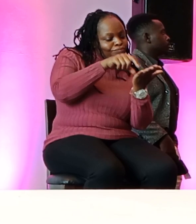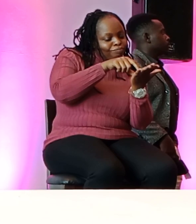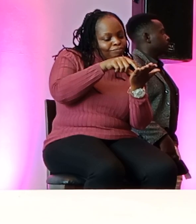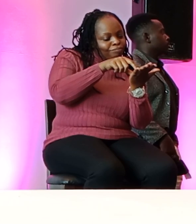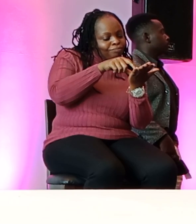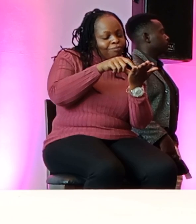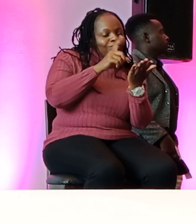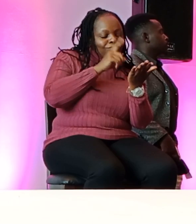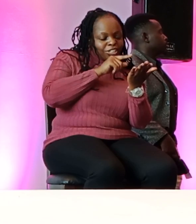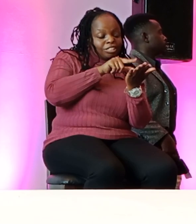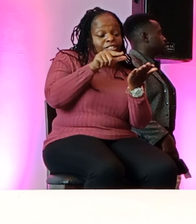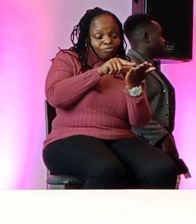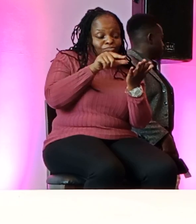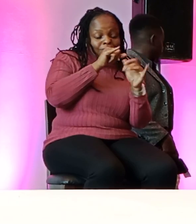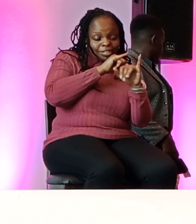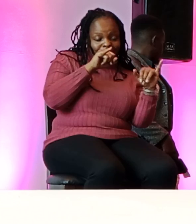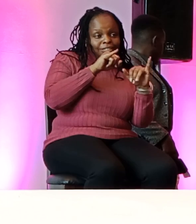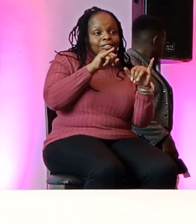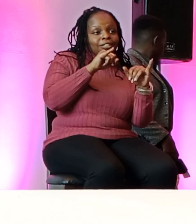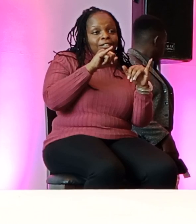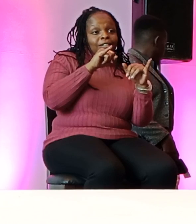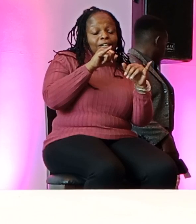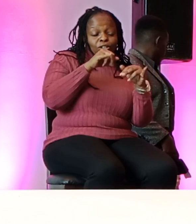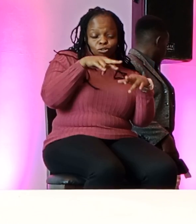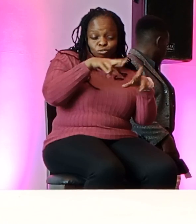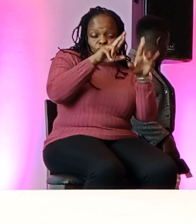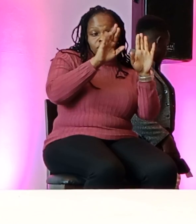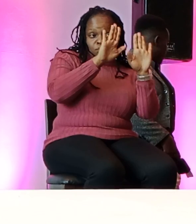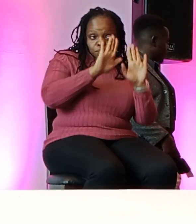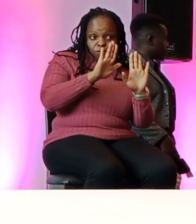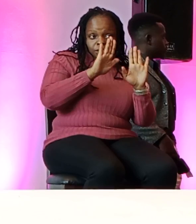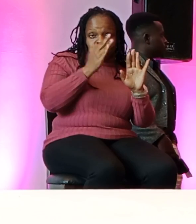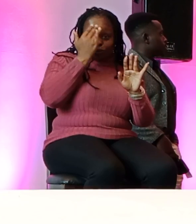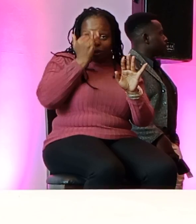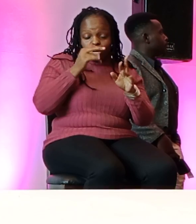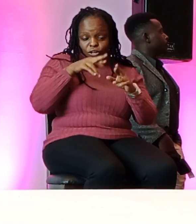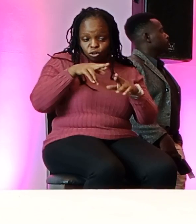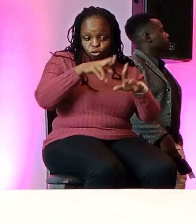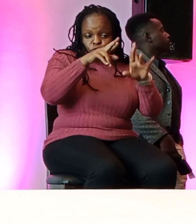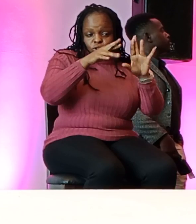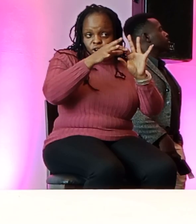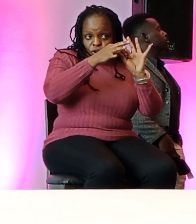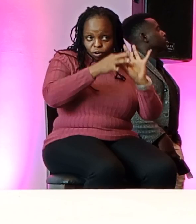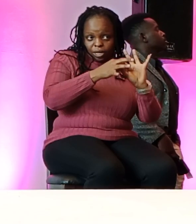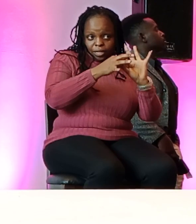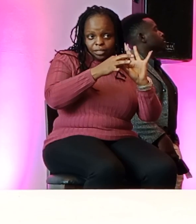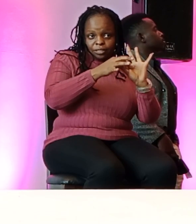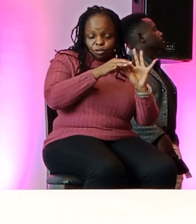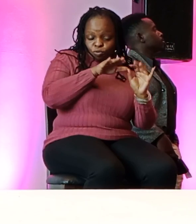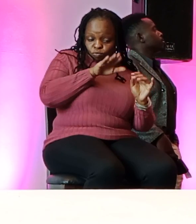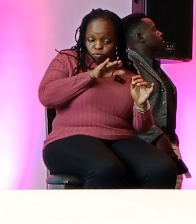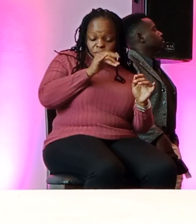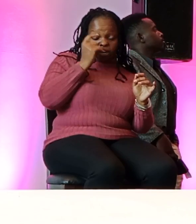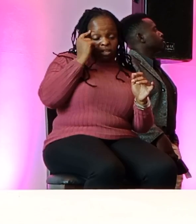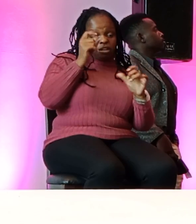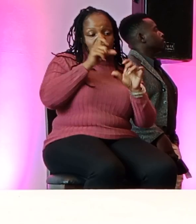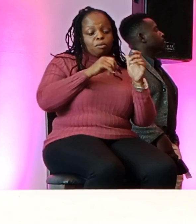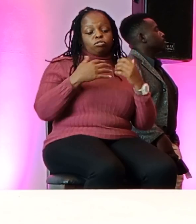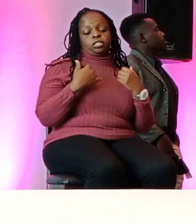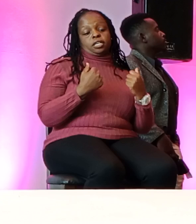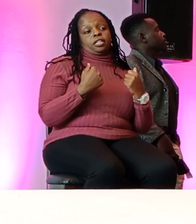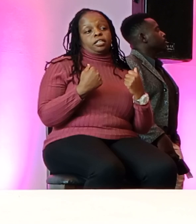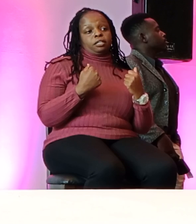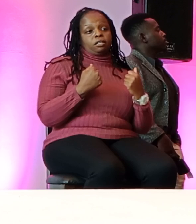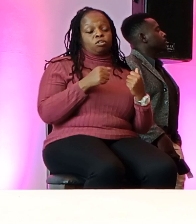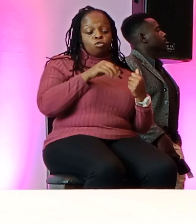very important, it connects. The woman will think about health. The